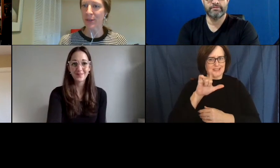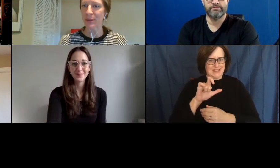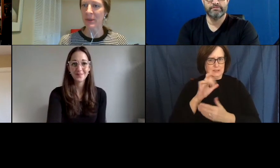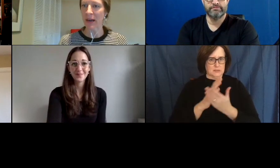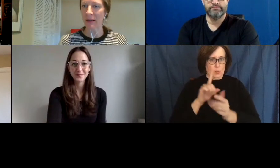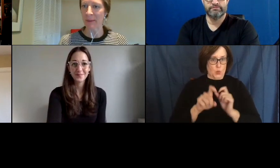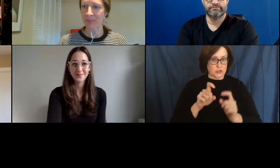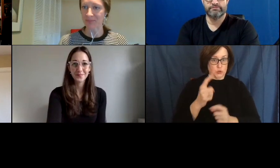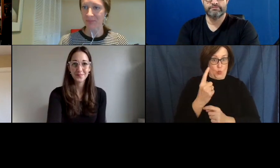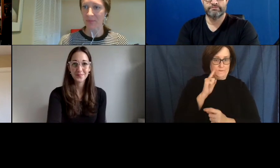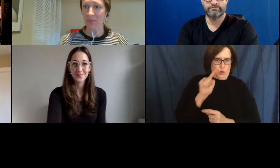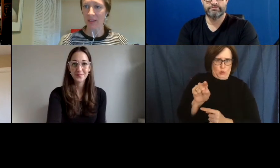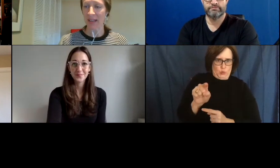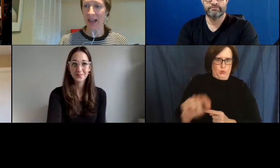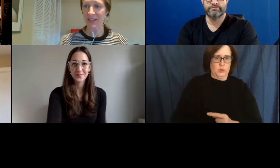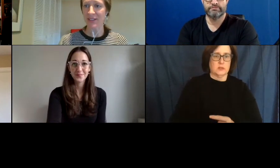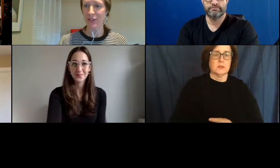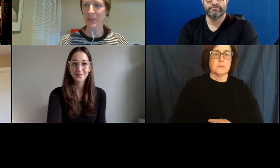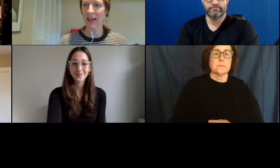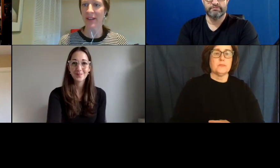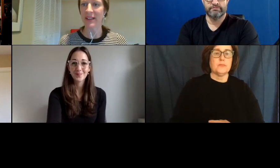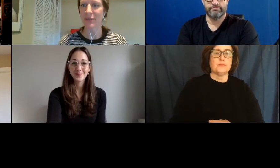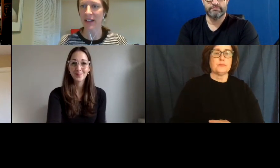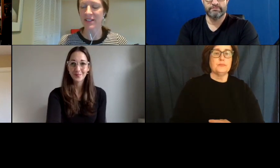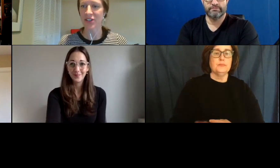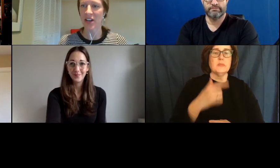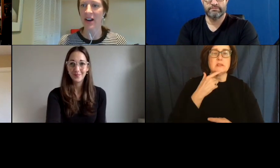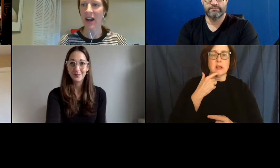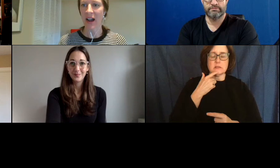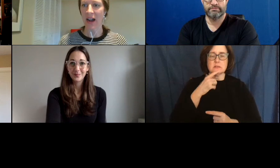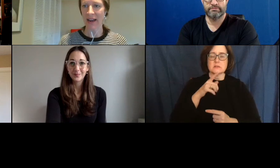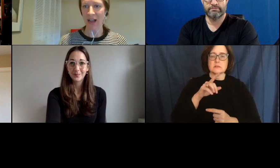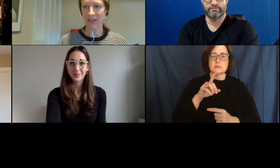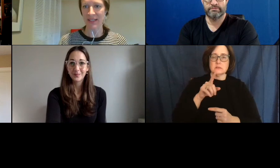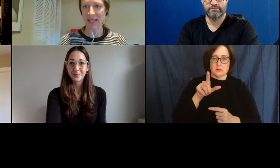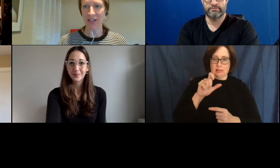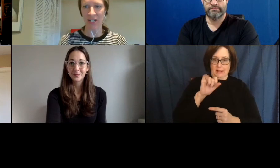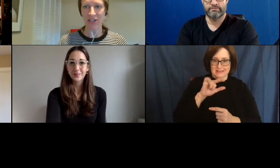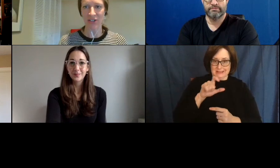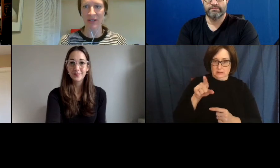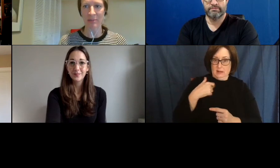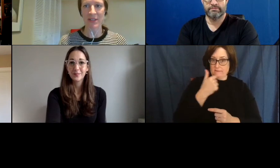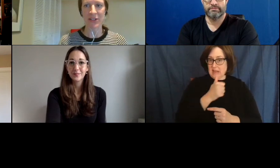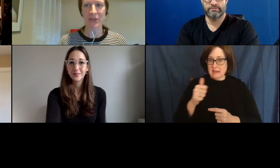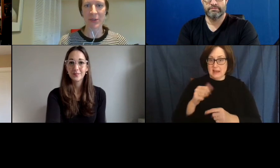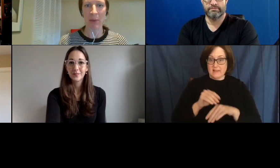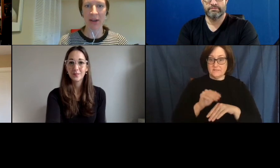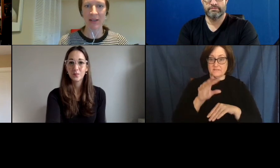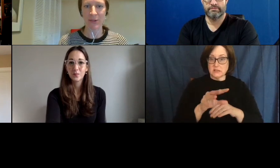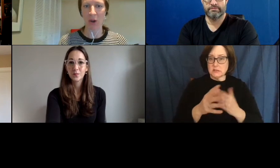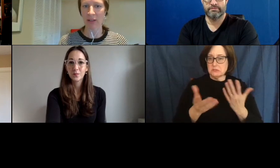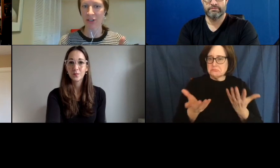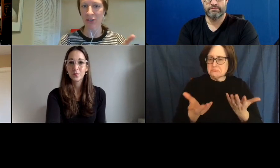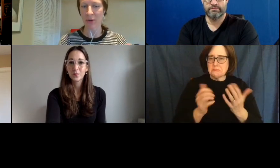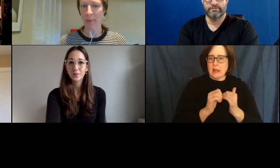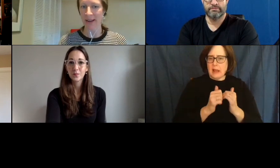you that asks, do you have any advice to share on how to take education material to market? So I'll